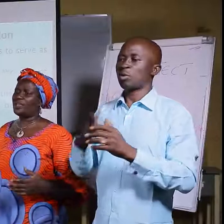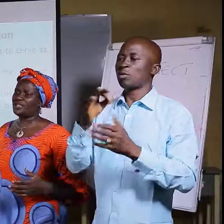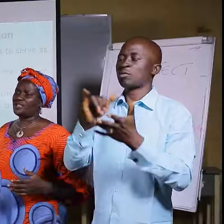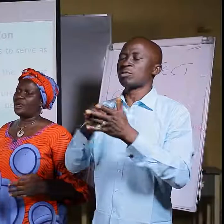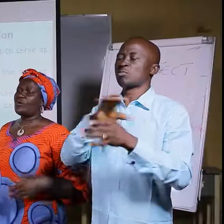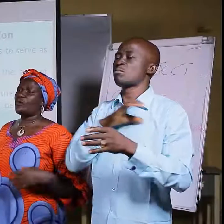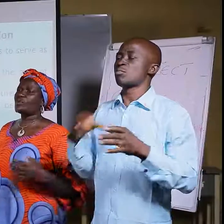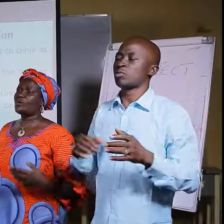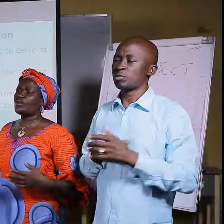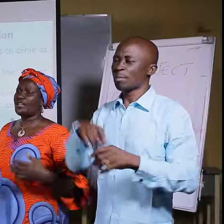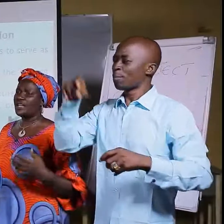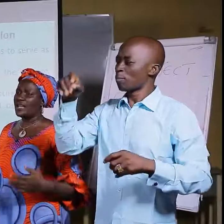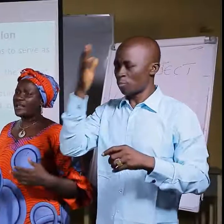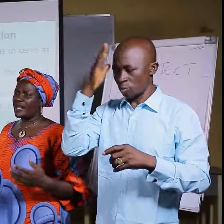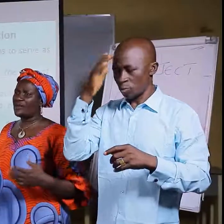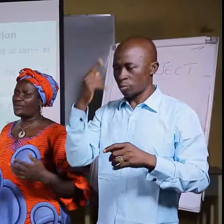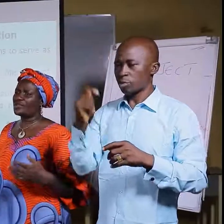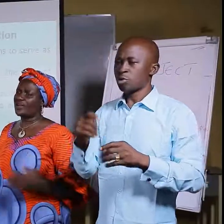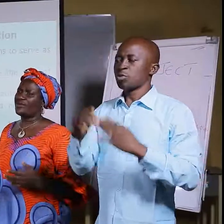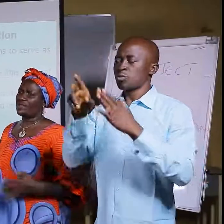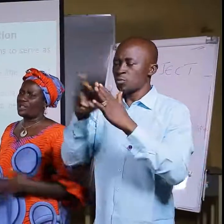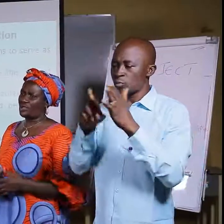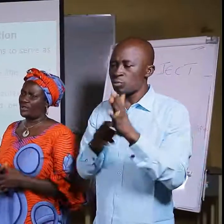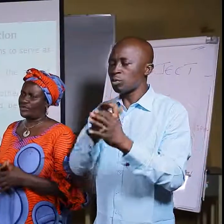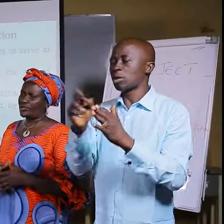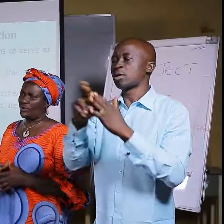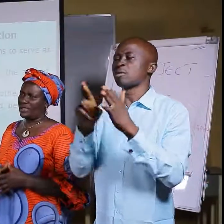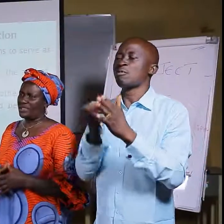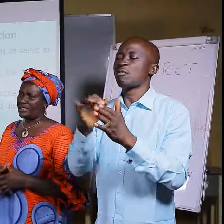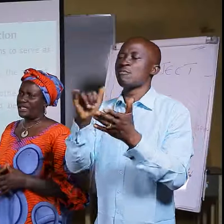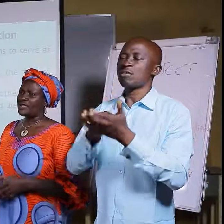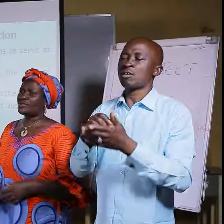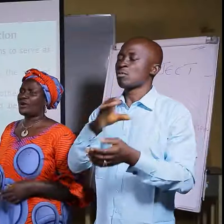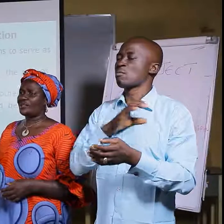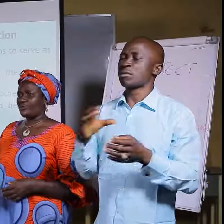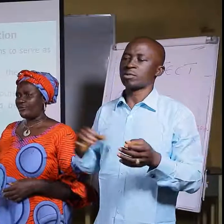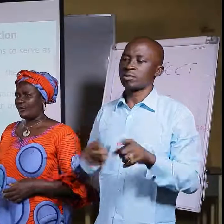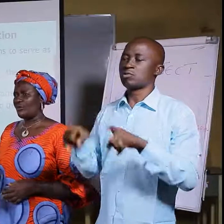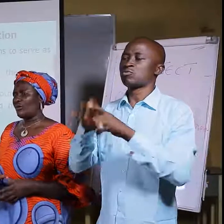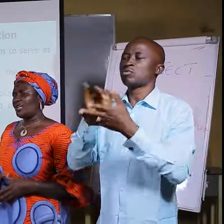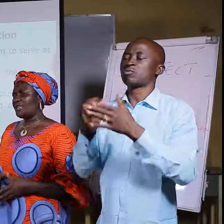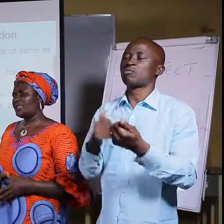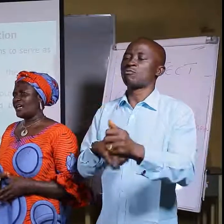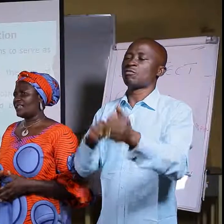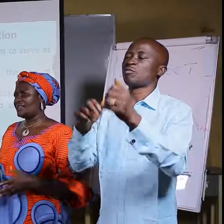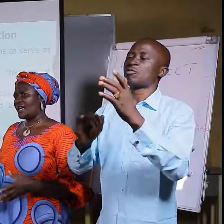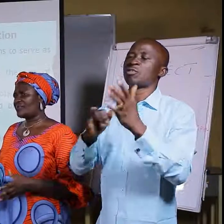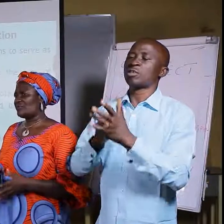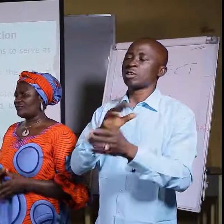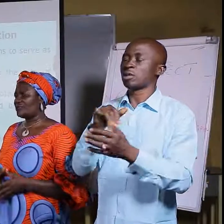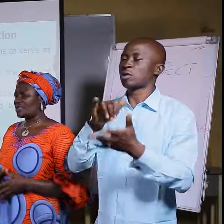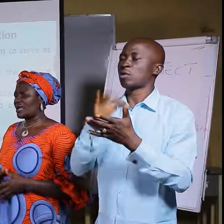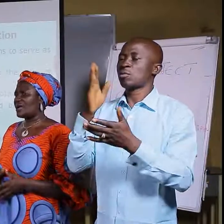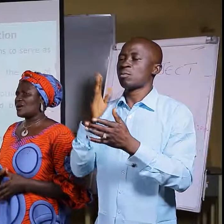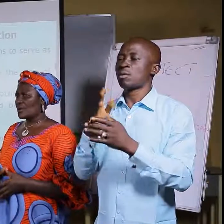or community must know the laid down rules and regulations of that community so as to follow it, and that